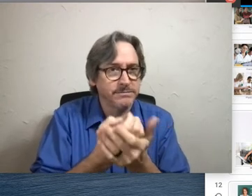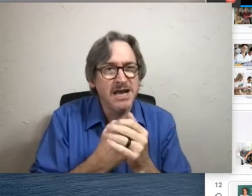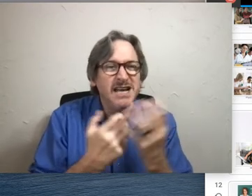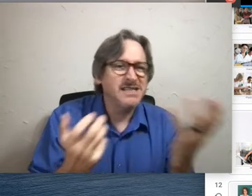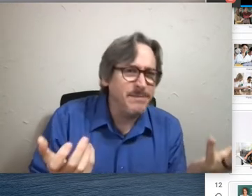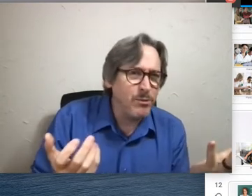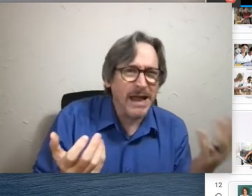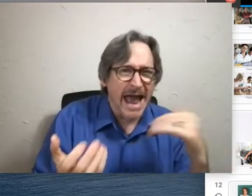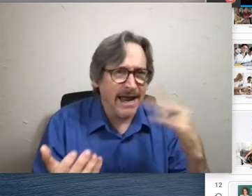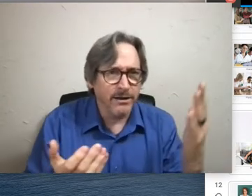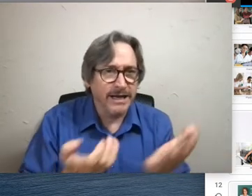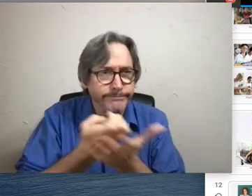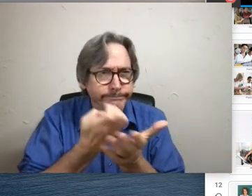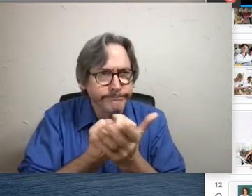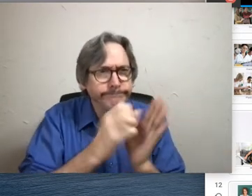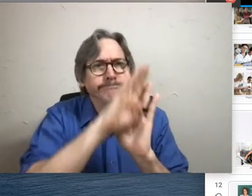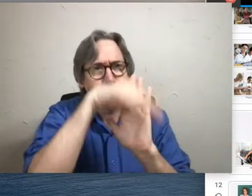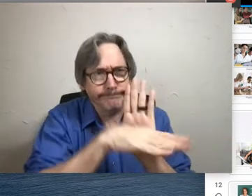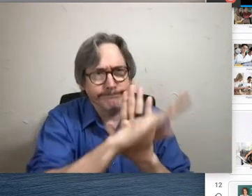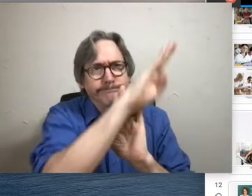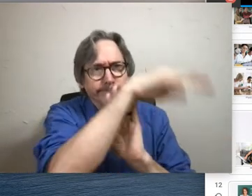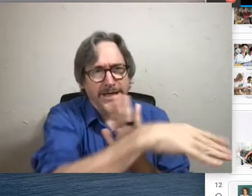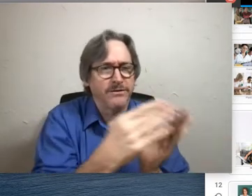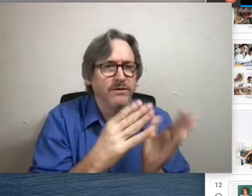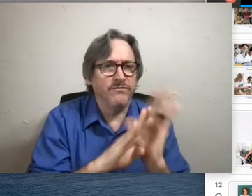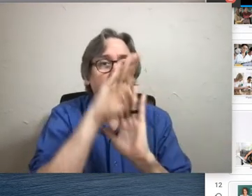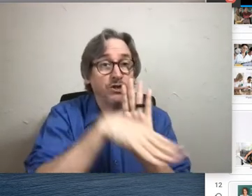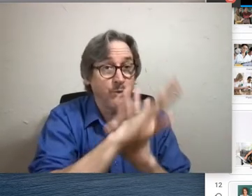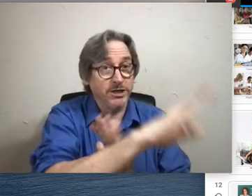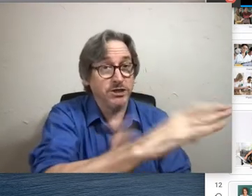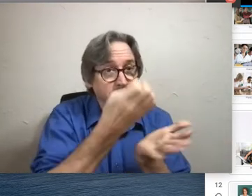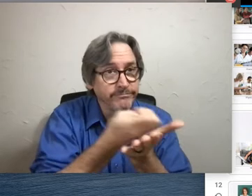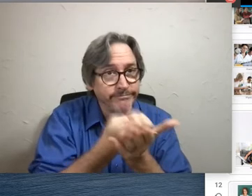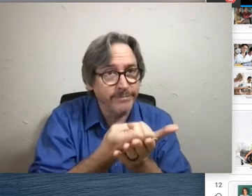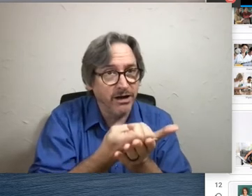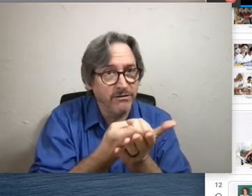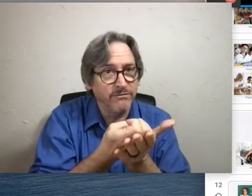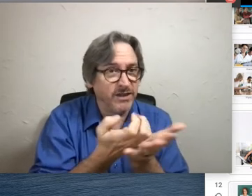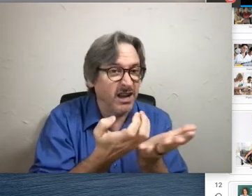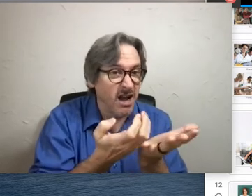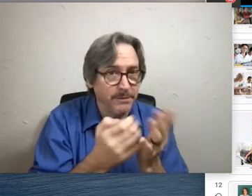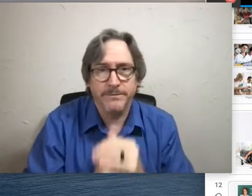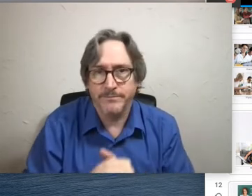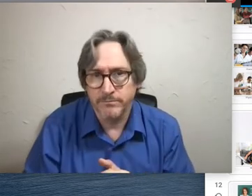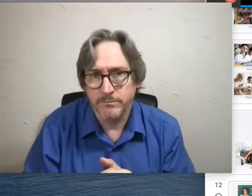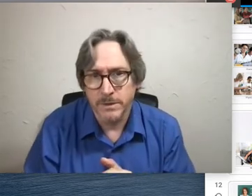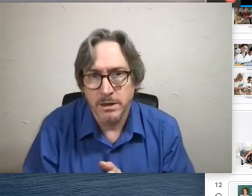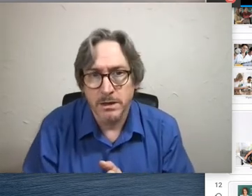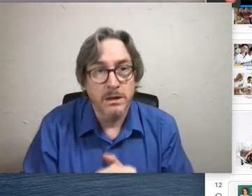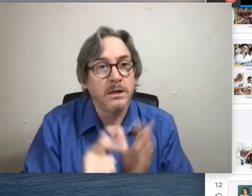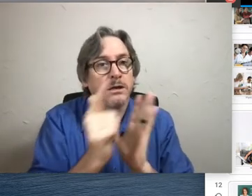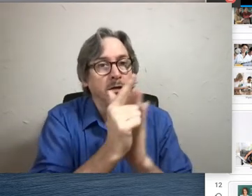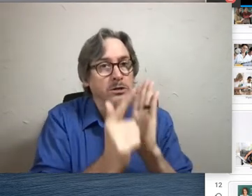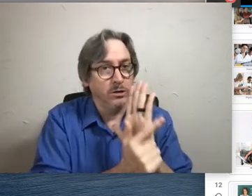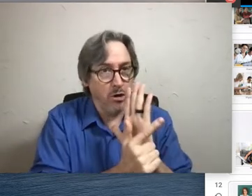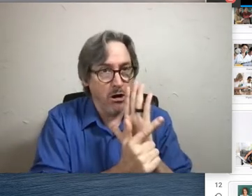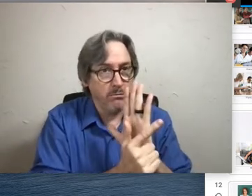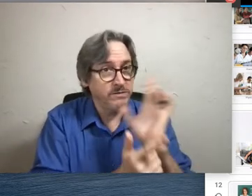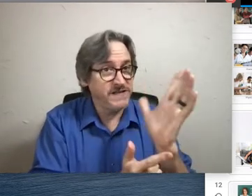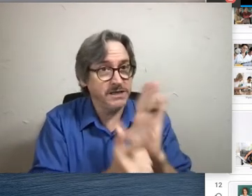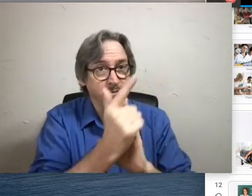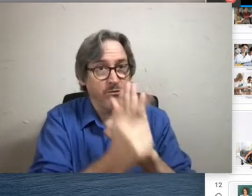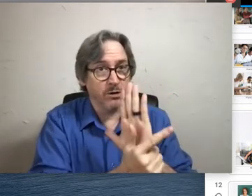Economics. Some people add like the fluctuation of the economy.